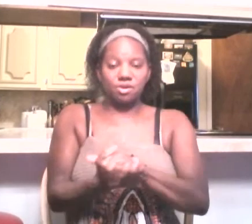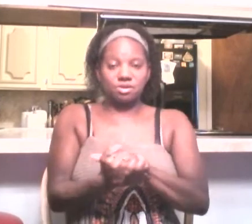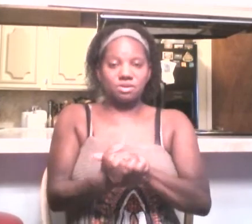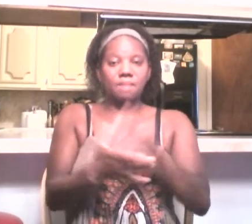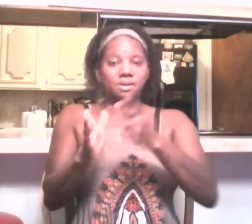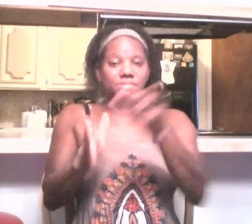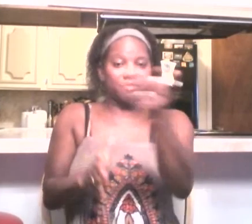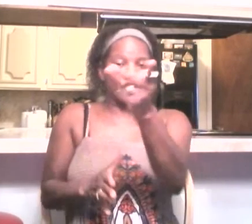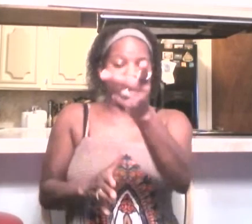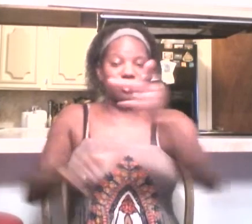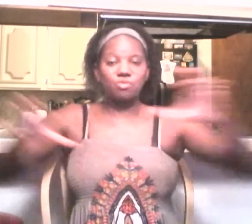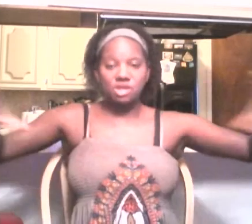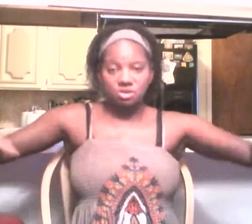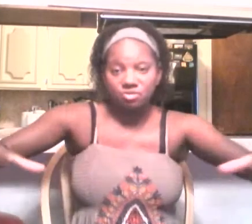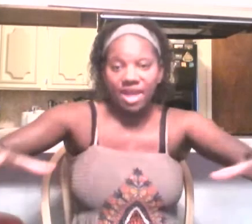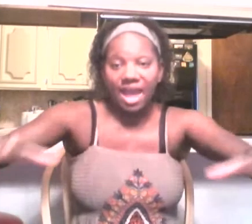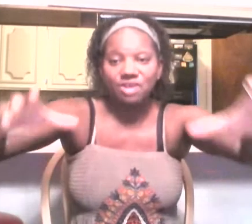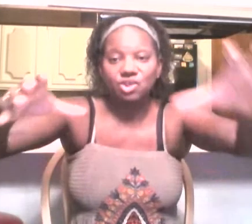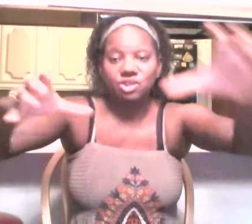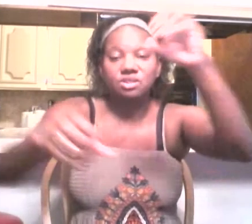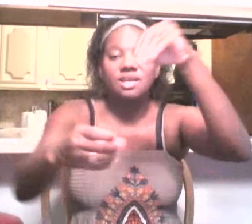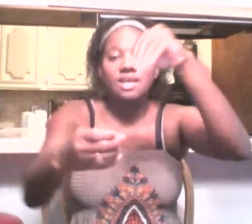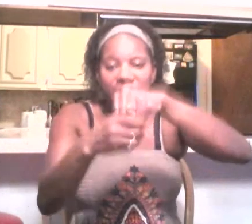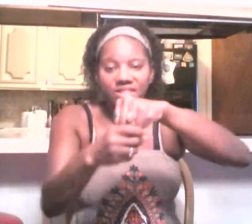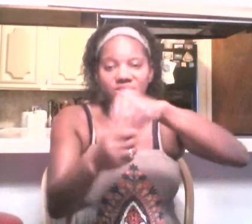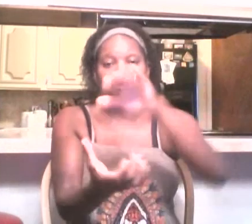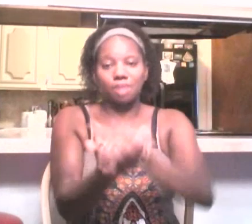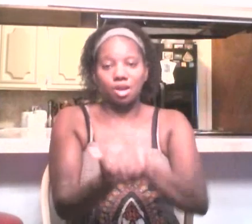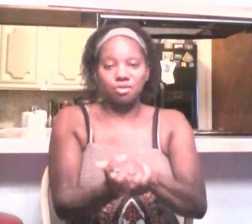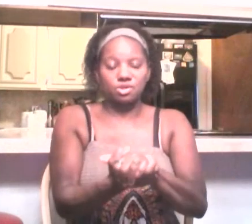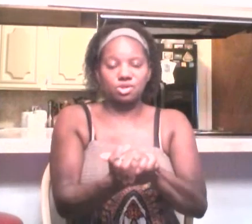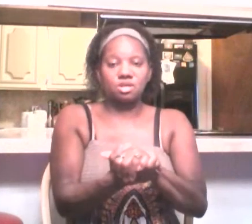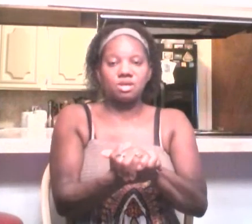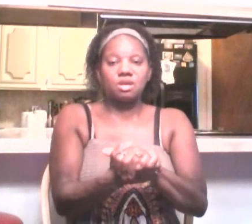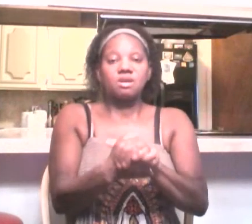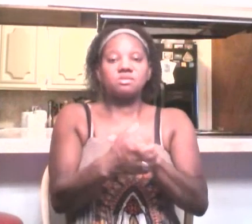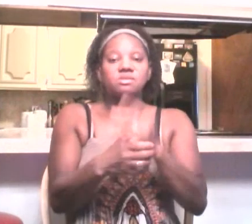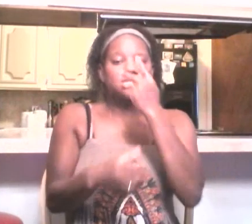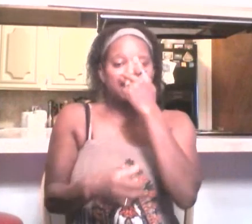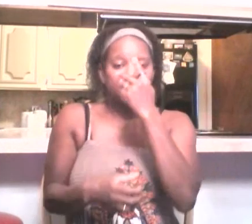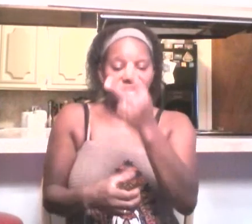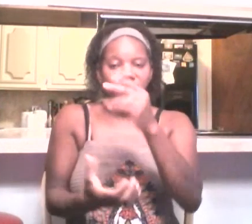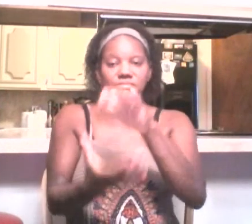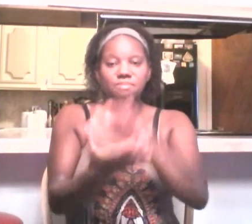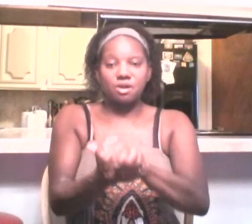marriage. That means both of you need to do the action in the marriage to see the